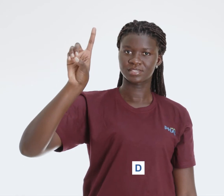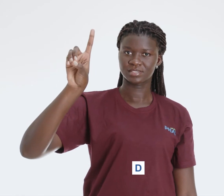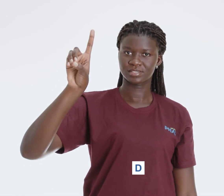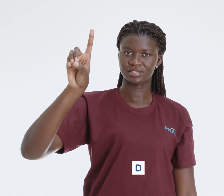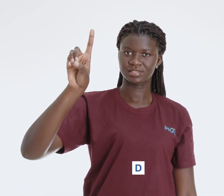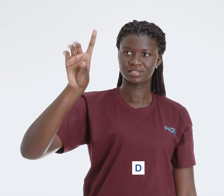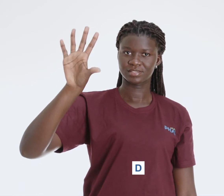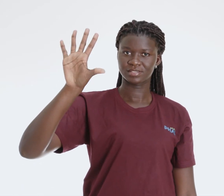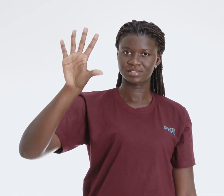D,